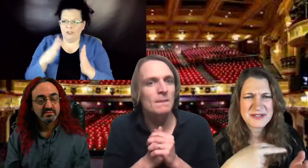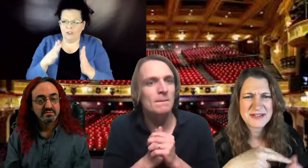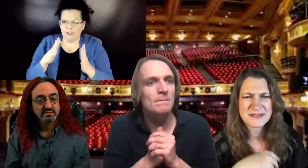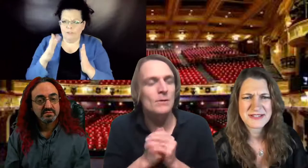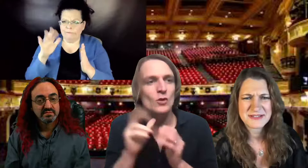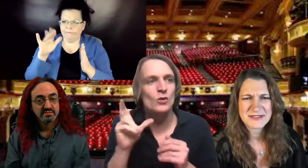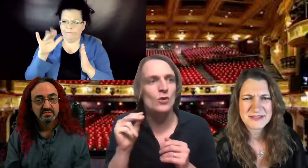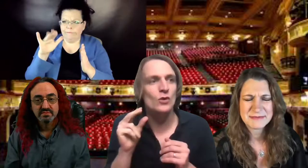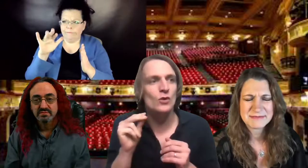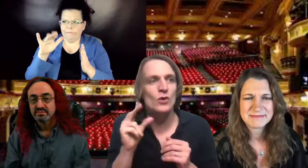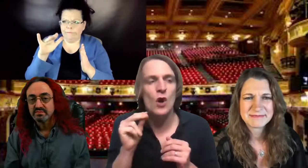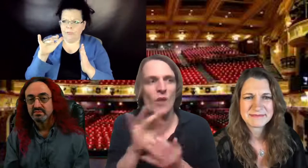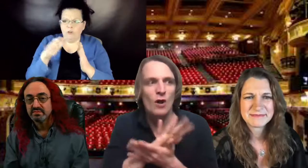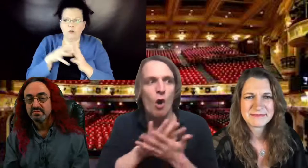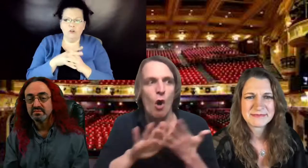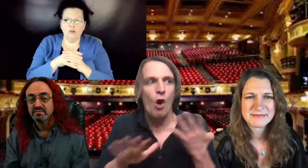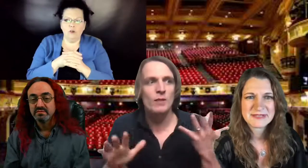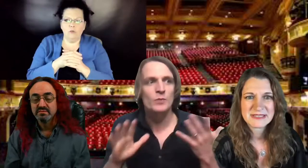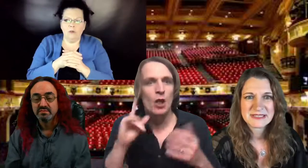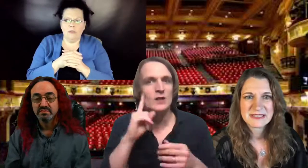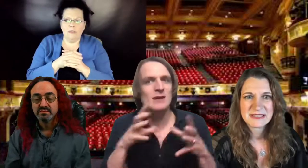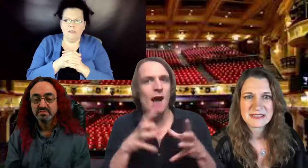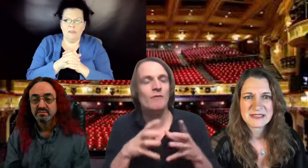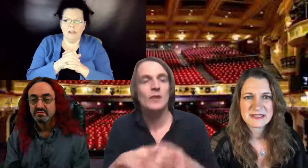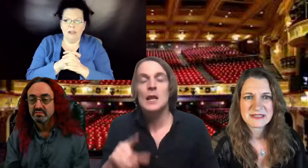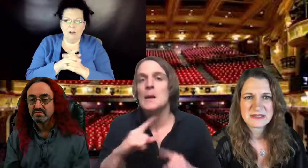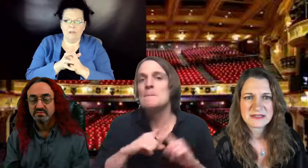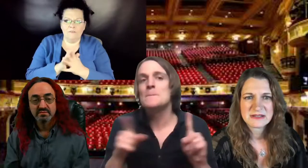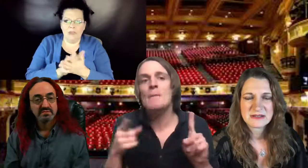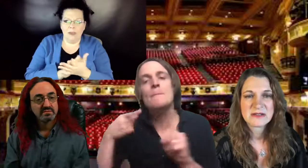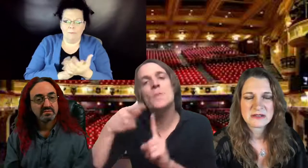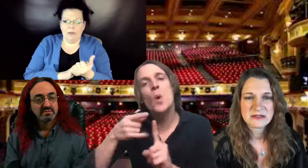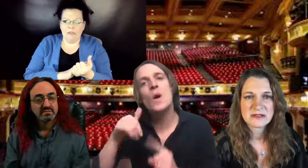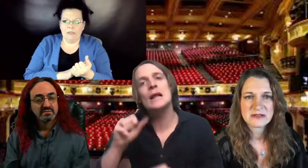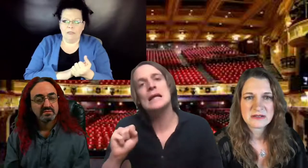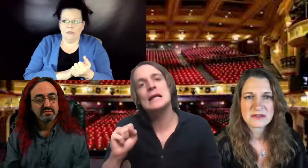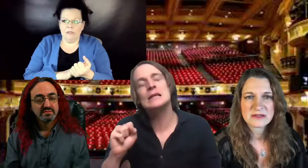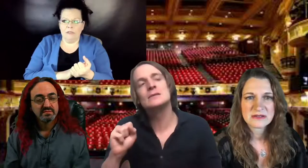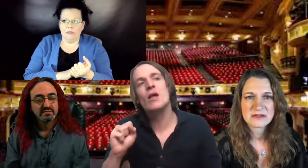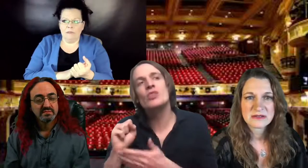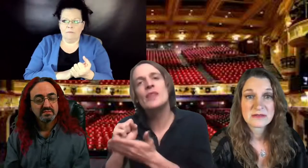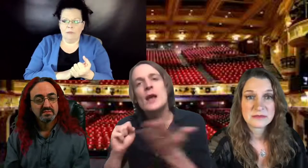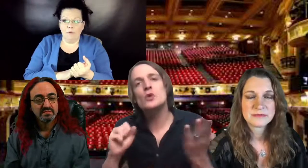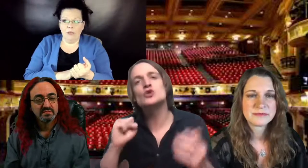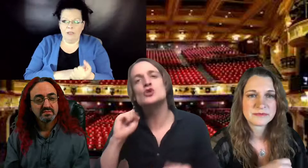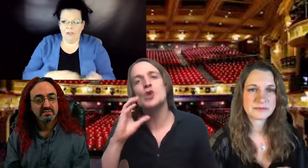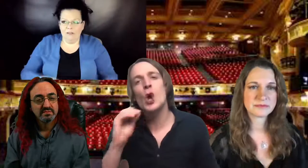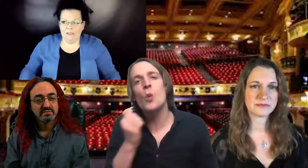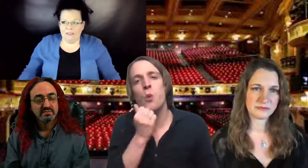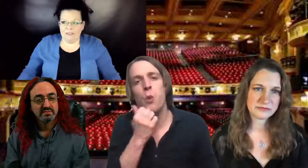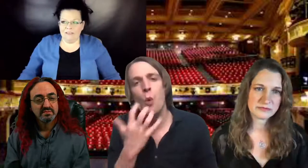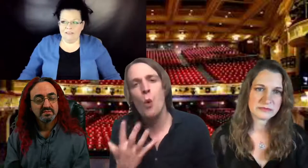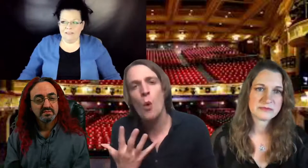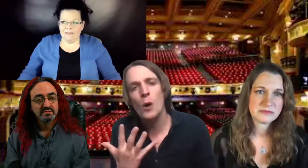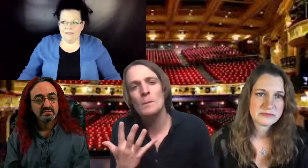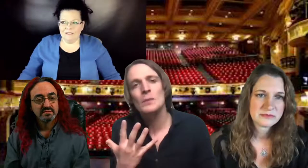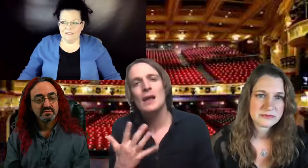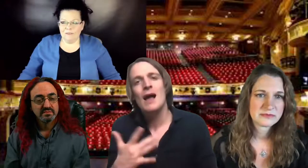There was another dancer. No. I think I got all of them, but my point here